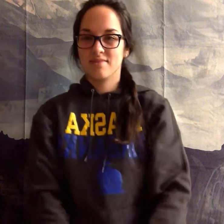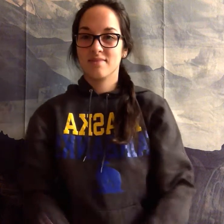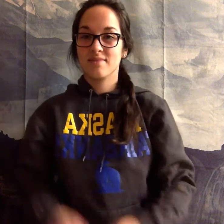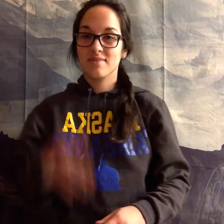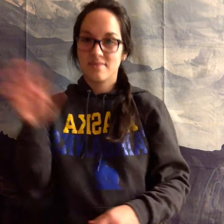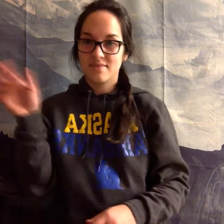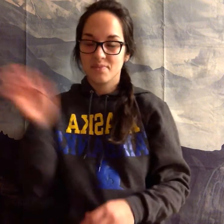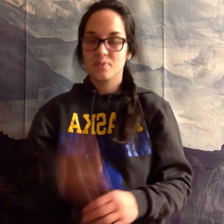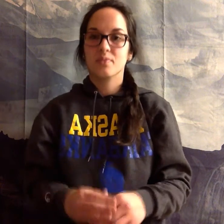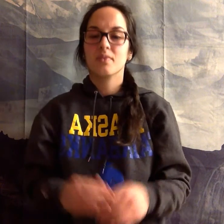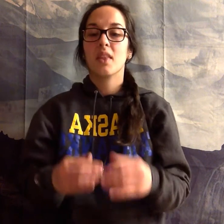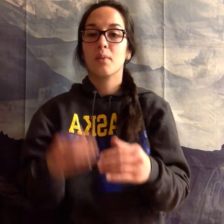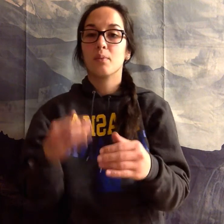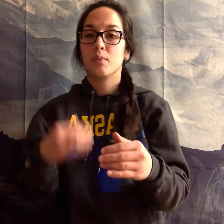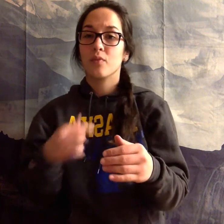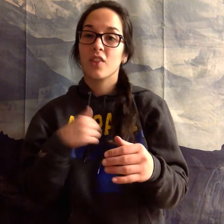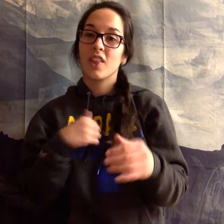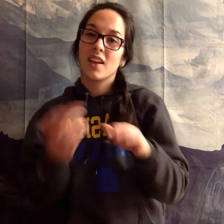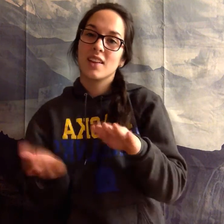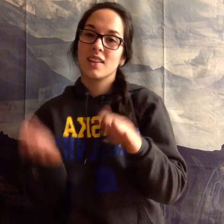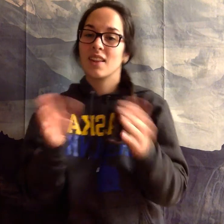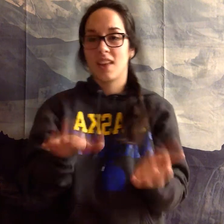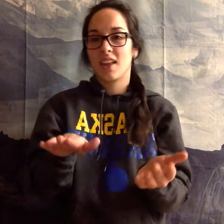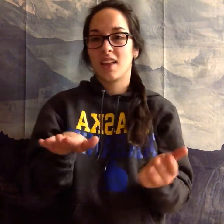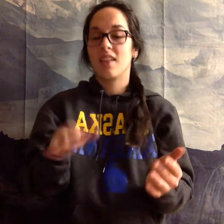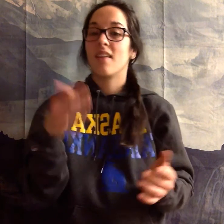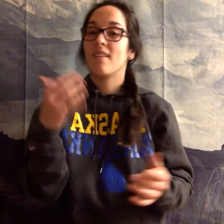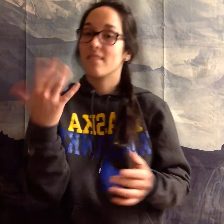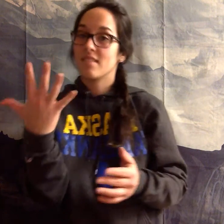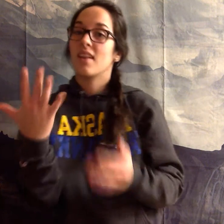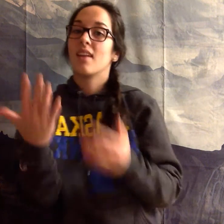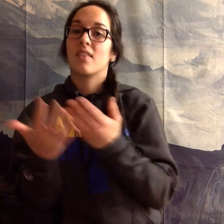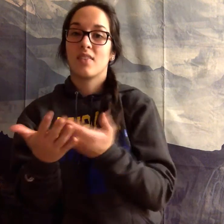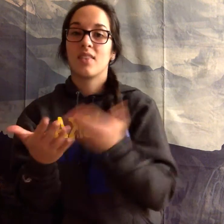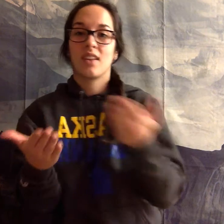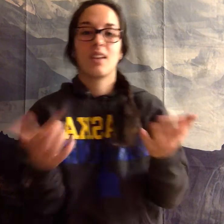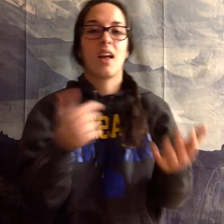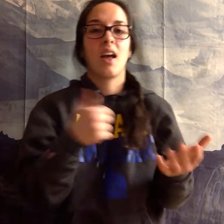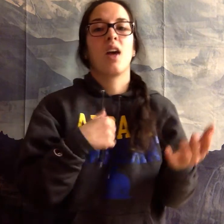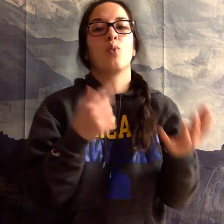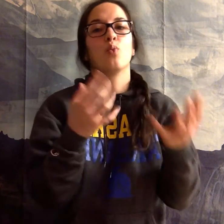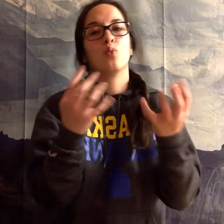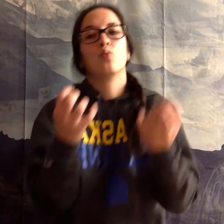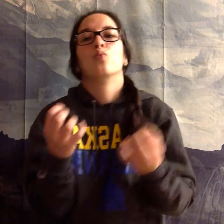Oh boy, I love them! This ain't the Olympics! It's you just left standing at the end of the matter. It's not how fancy you are in there.